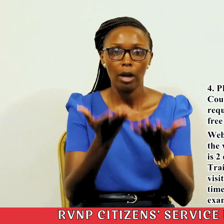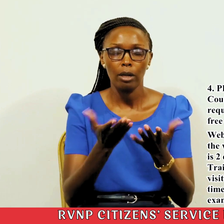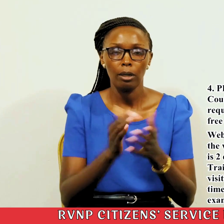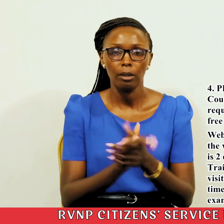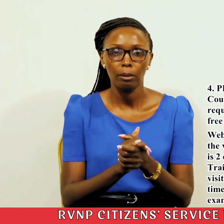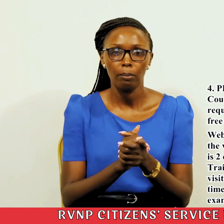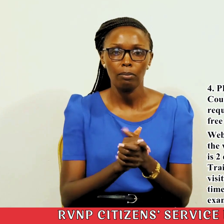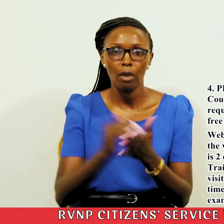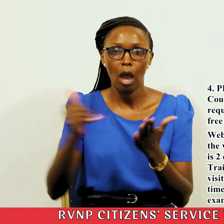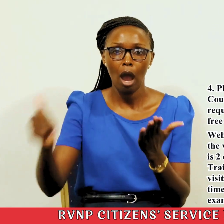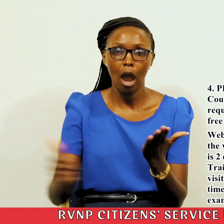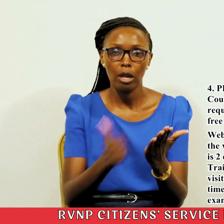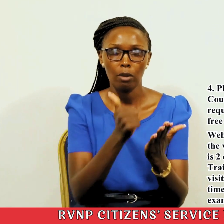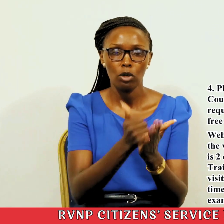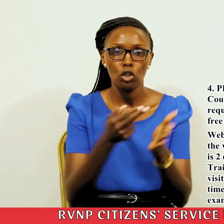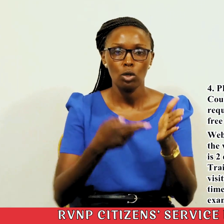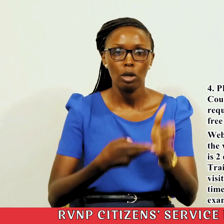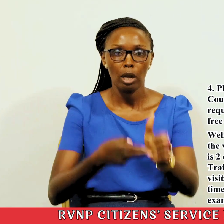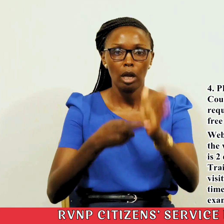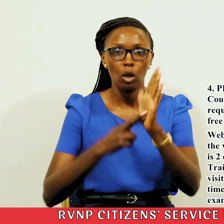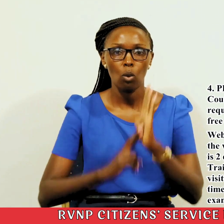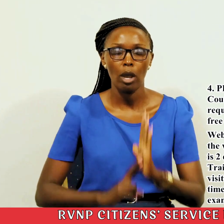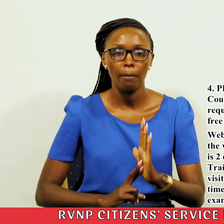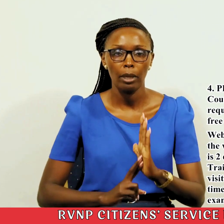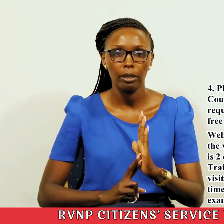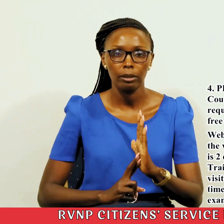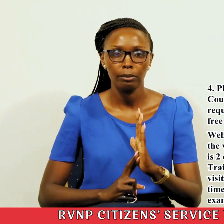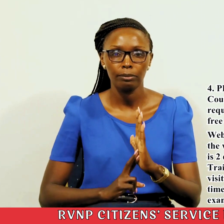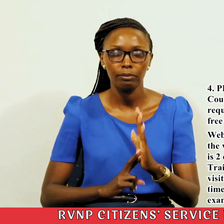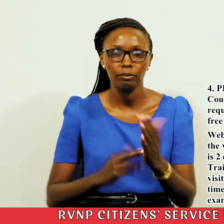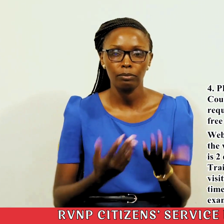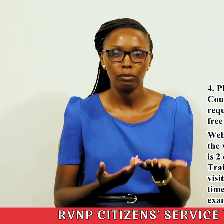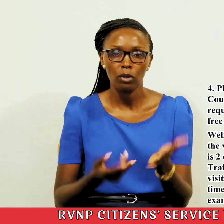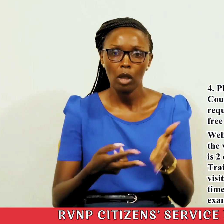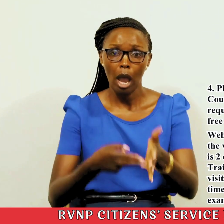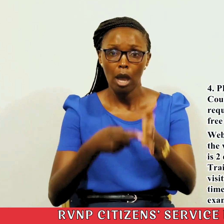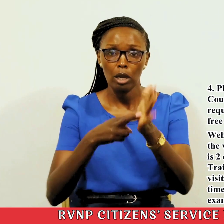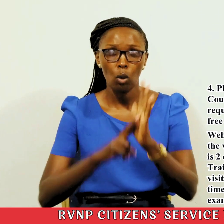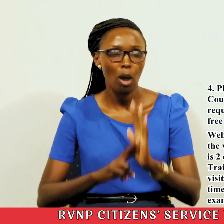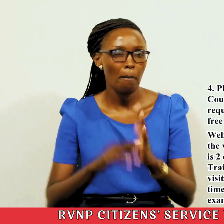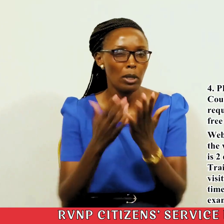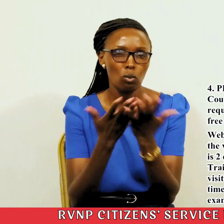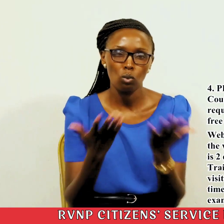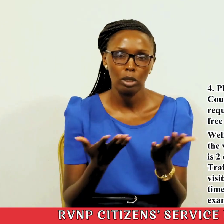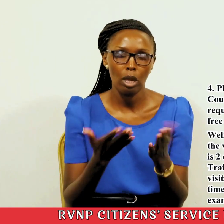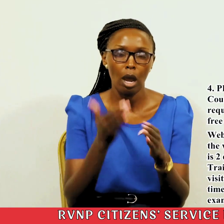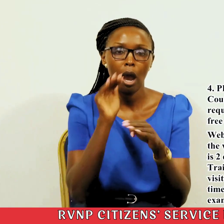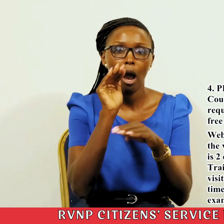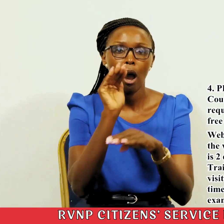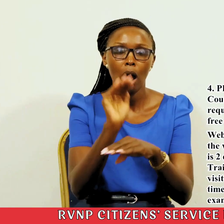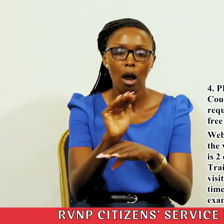Admission requirements. The requirement is to request for